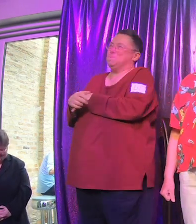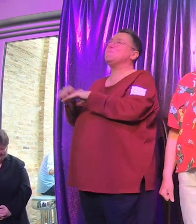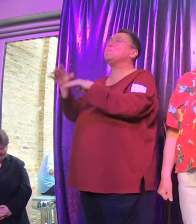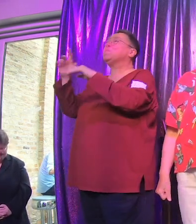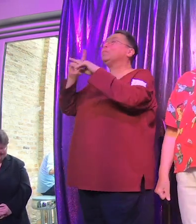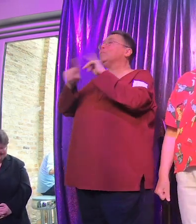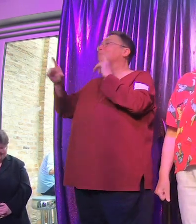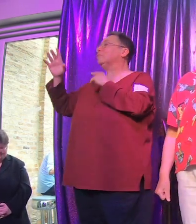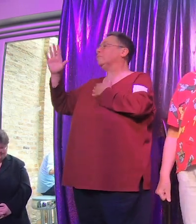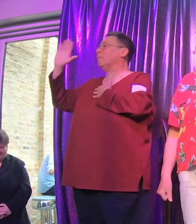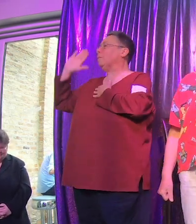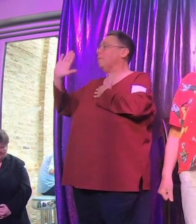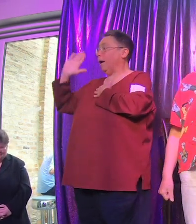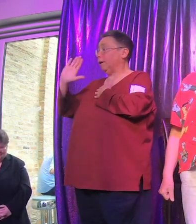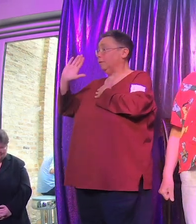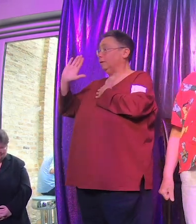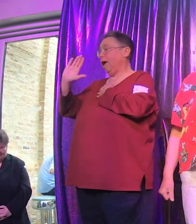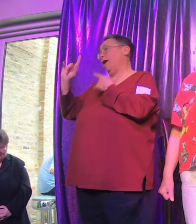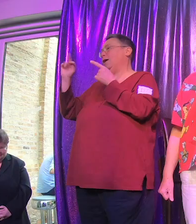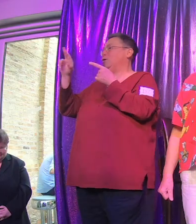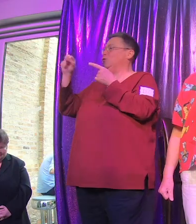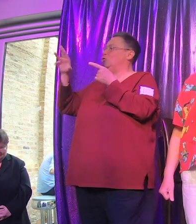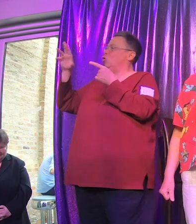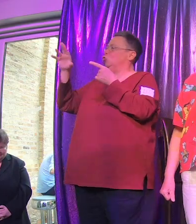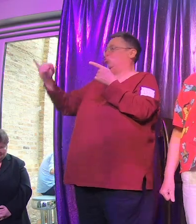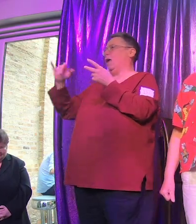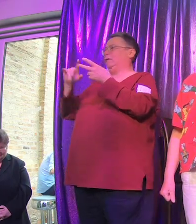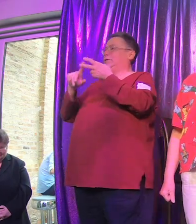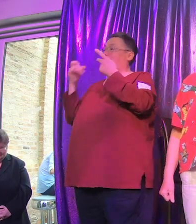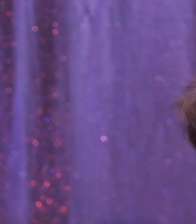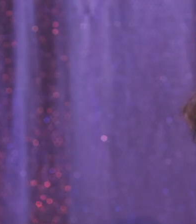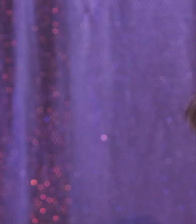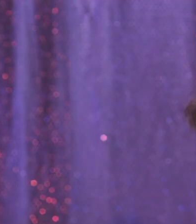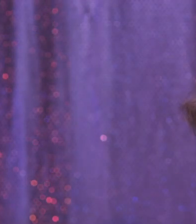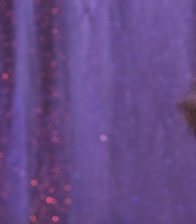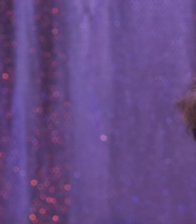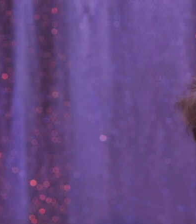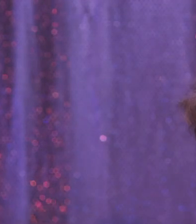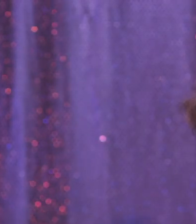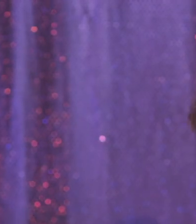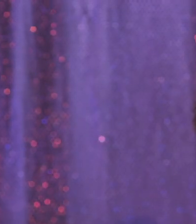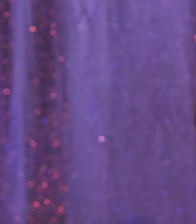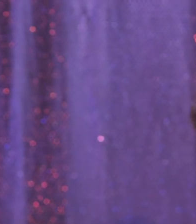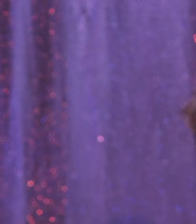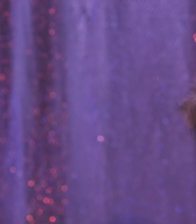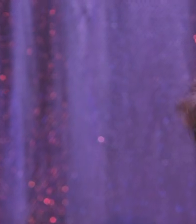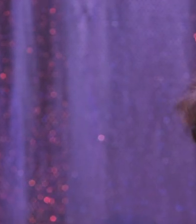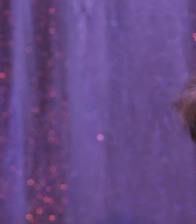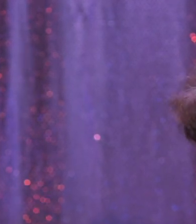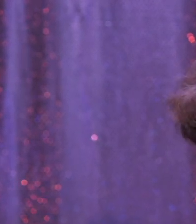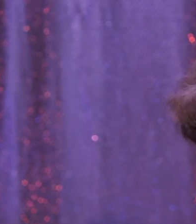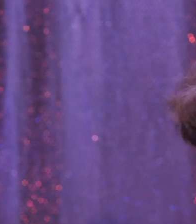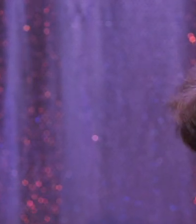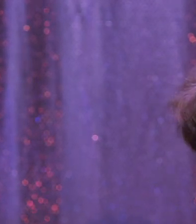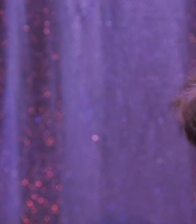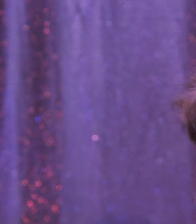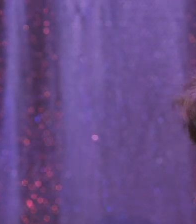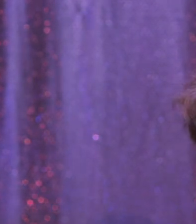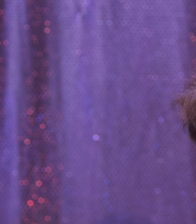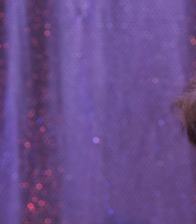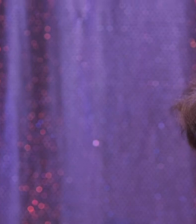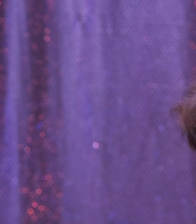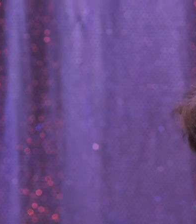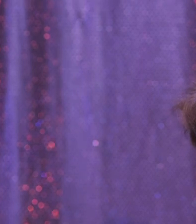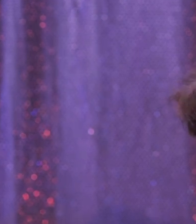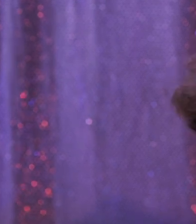Back in the day, Tracy used to hand deliver the paper to Mountain Moving. She had our flyer printed and she published our events. She found